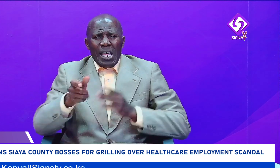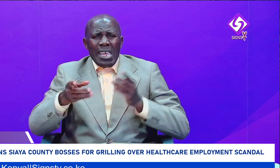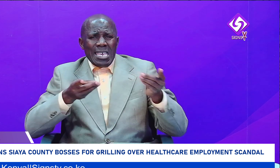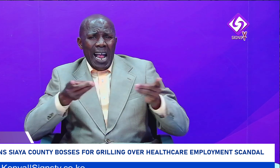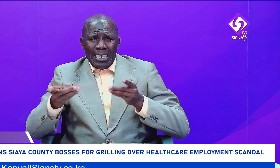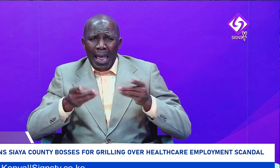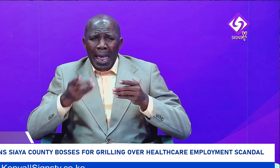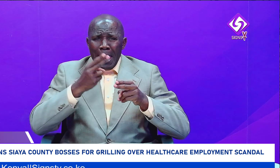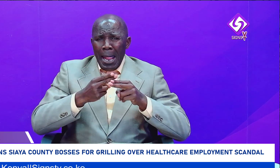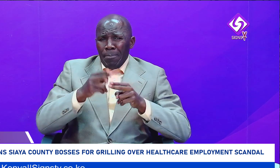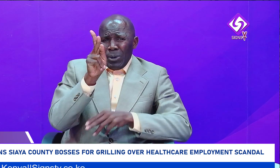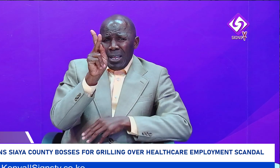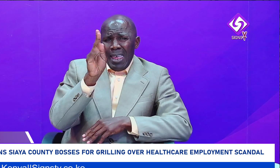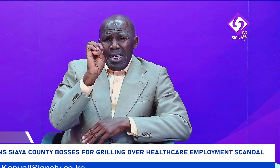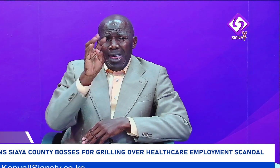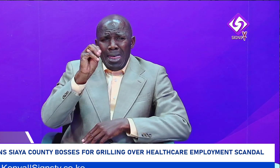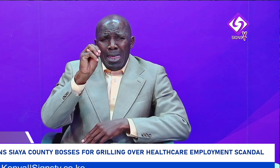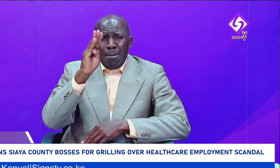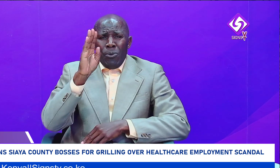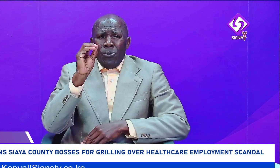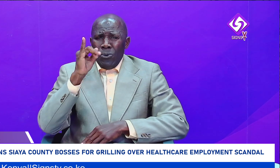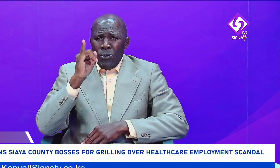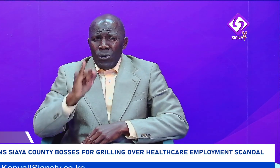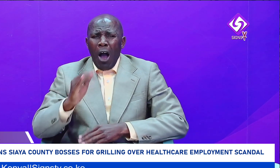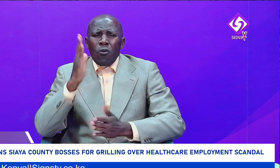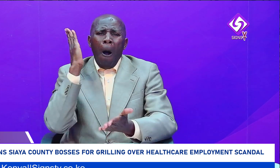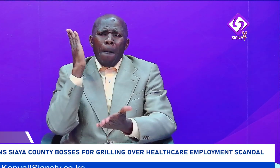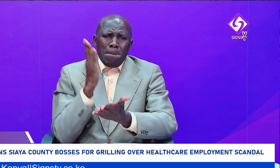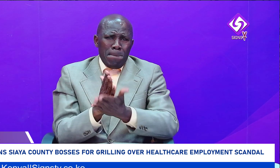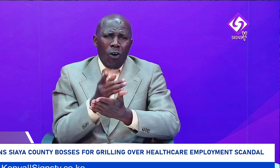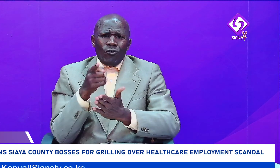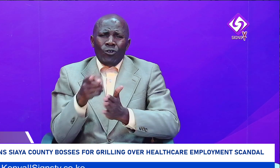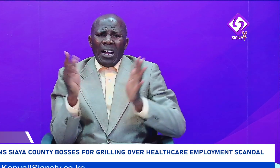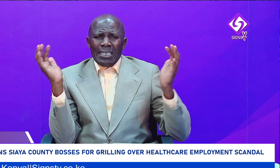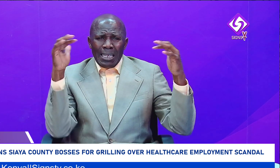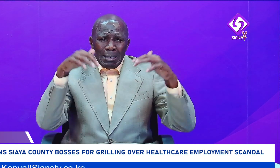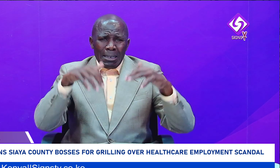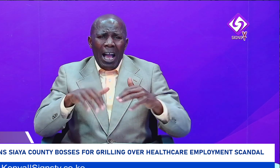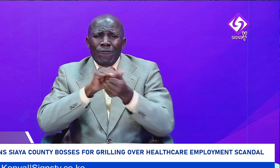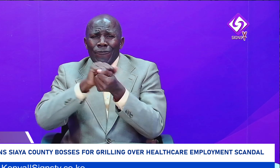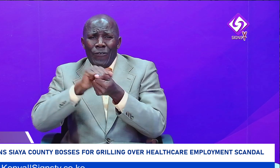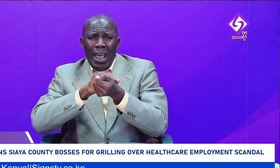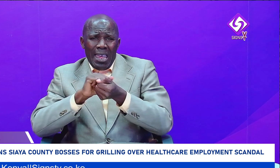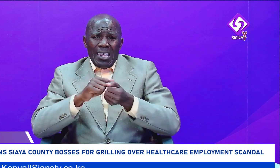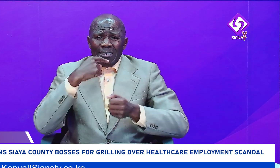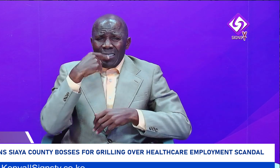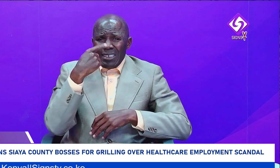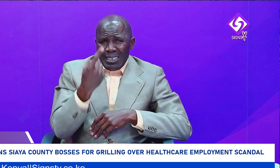EACC Nyanza Region Director Abraham Kemboi confirmed the summons on Friday, stating that